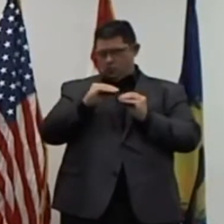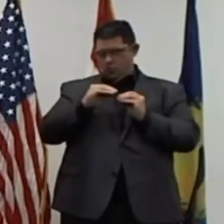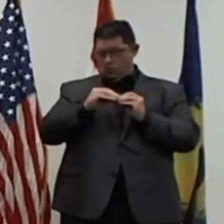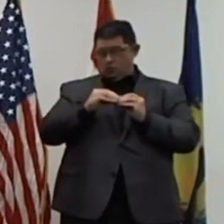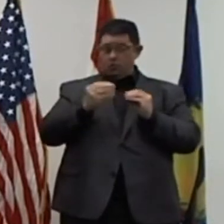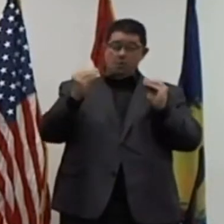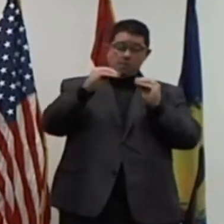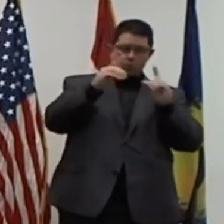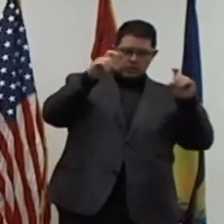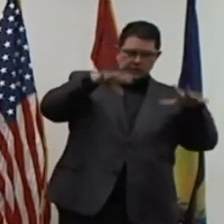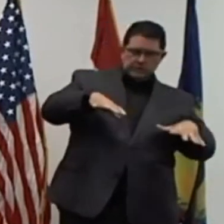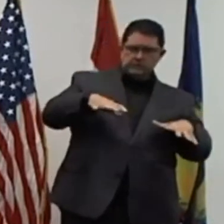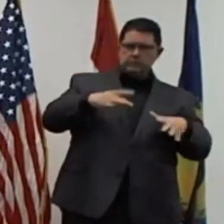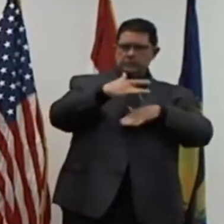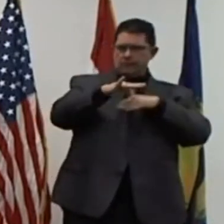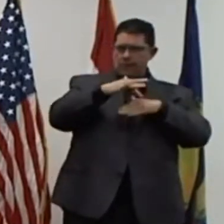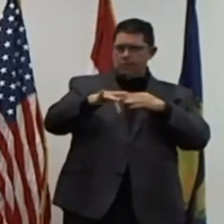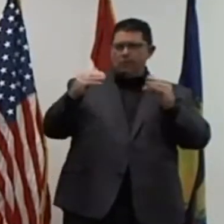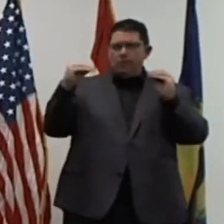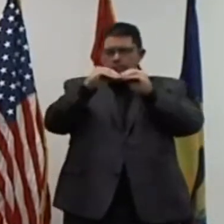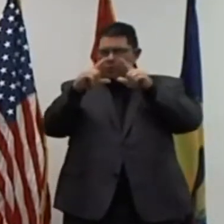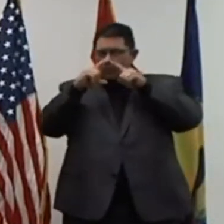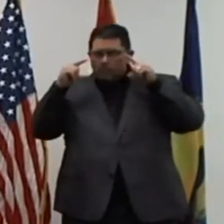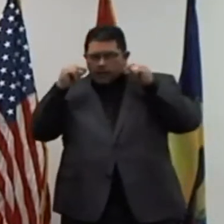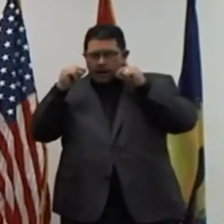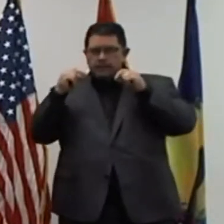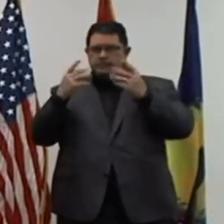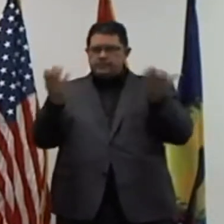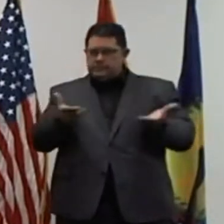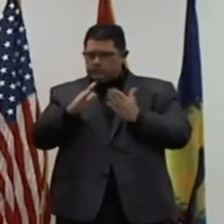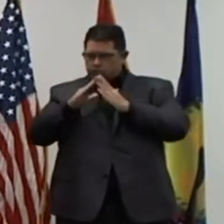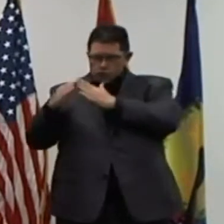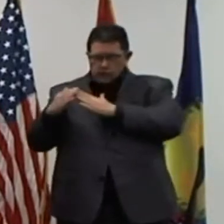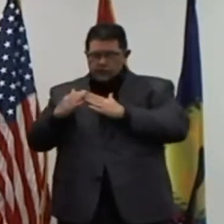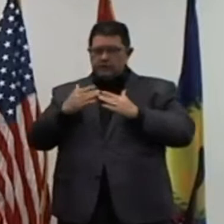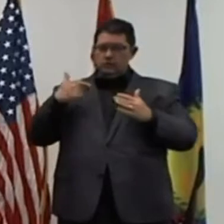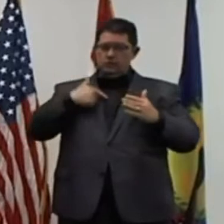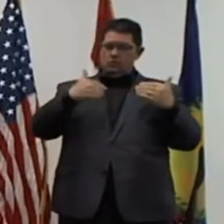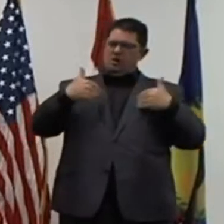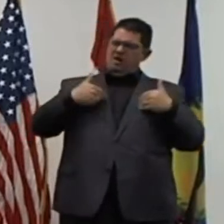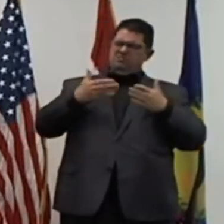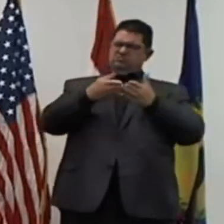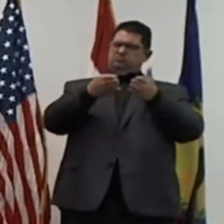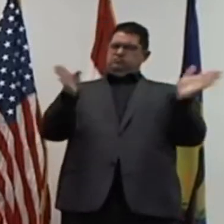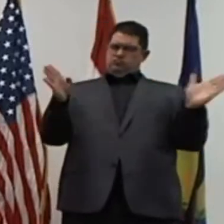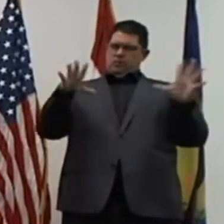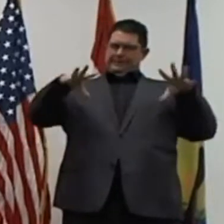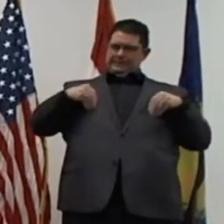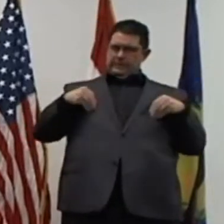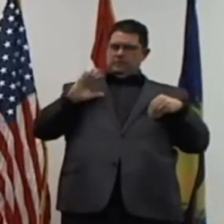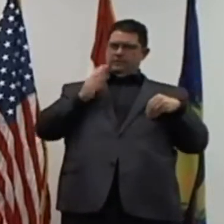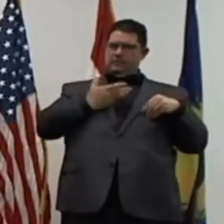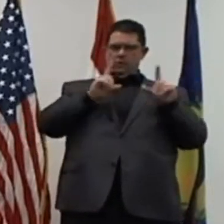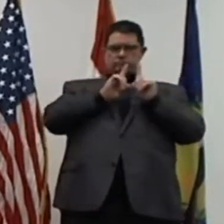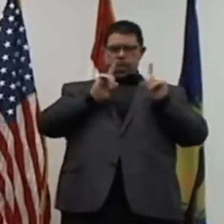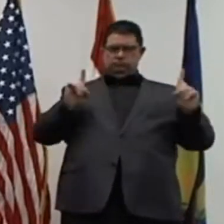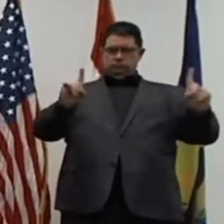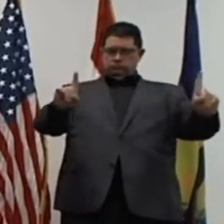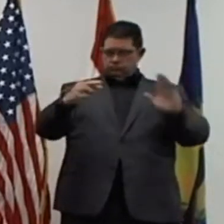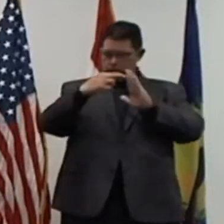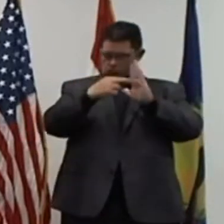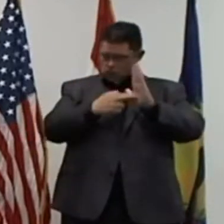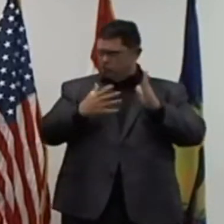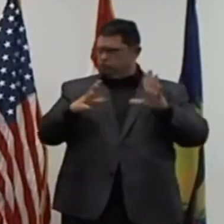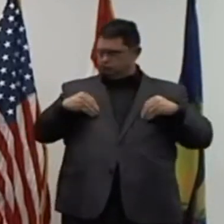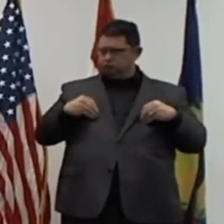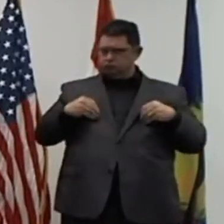testing in place. We have more masks in the community. We have wide acceptance of our social distancing guidelines, and